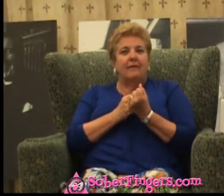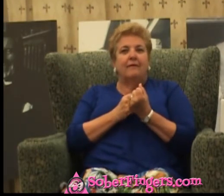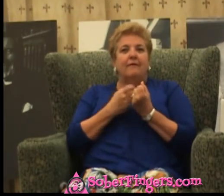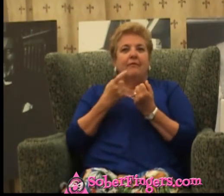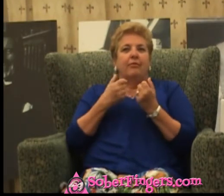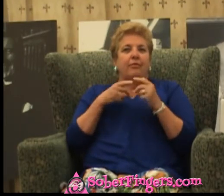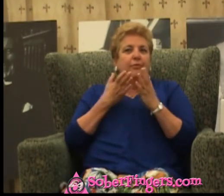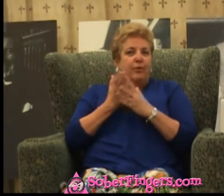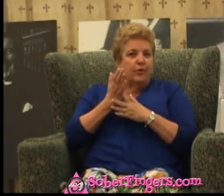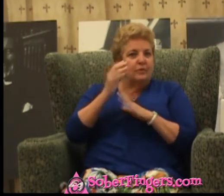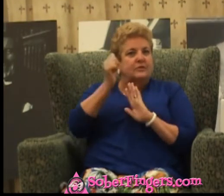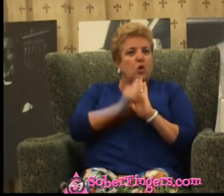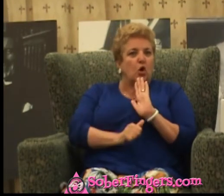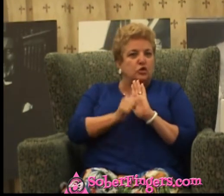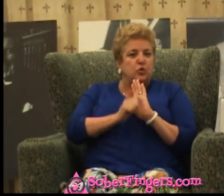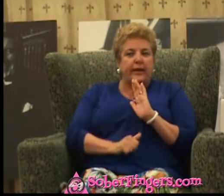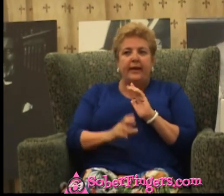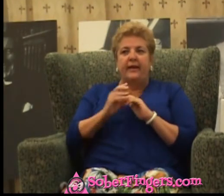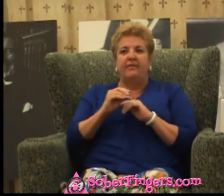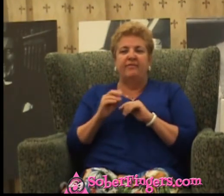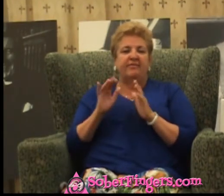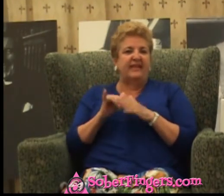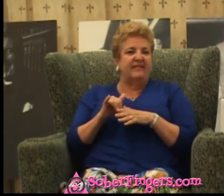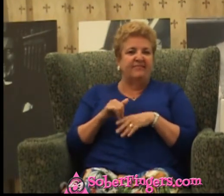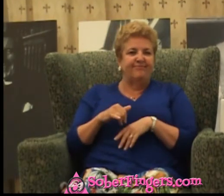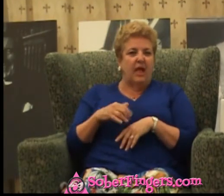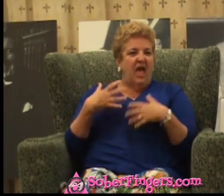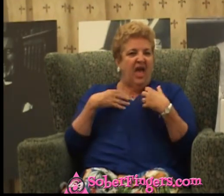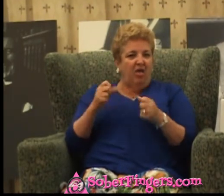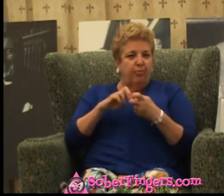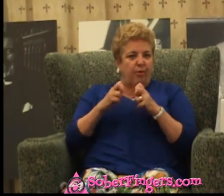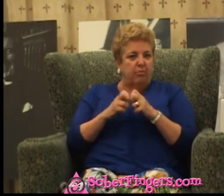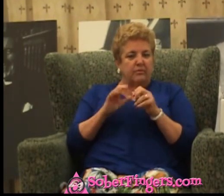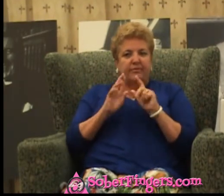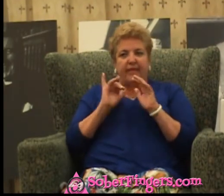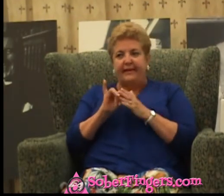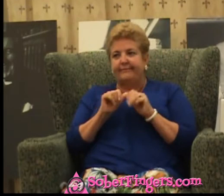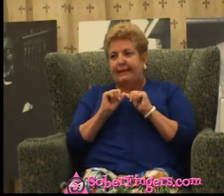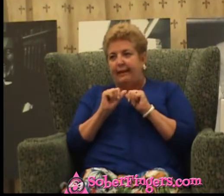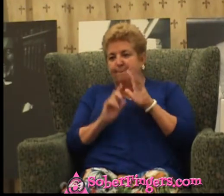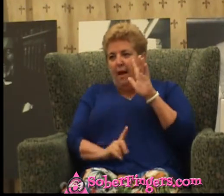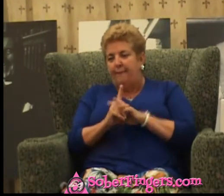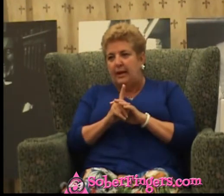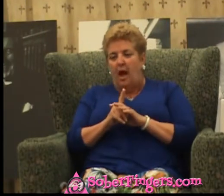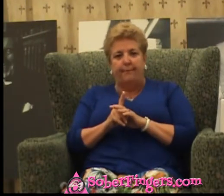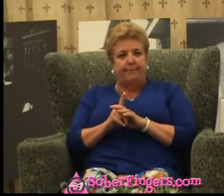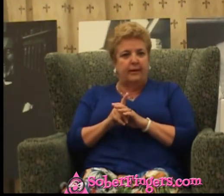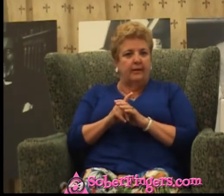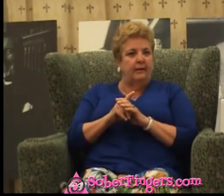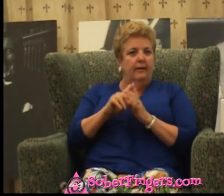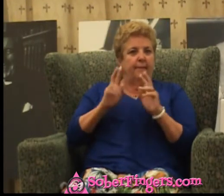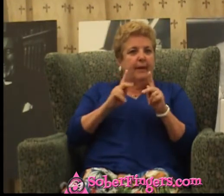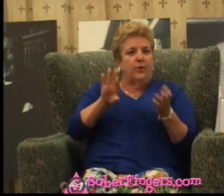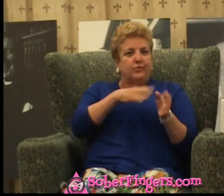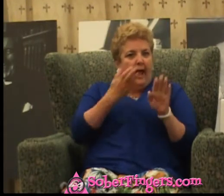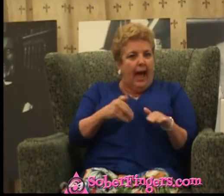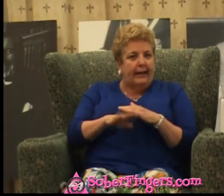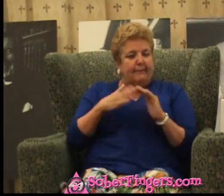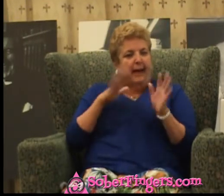and these freaking health things that keep showing up, and deaths in my family and all kinds of things.